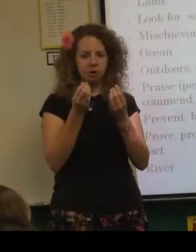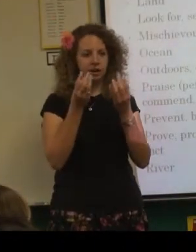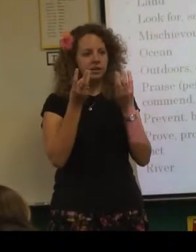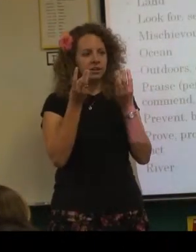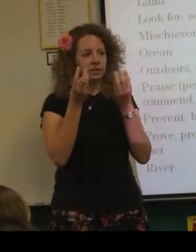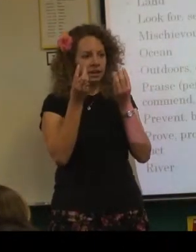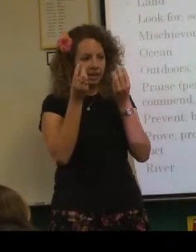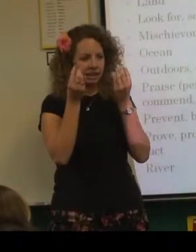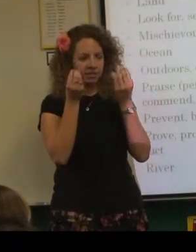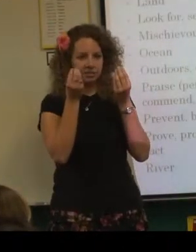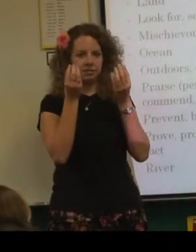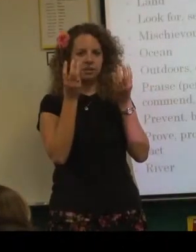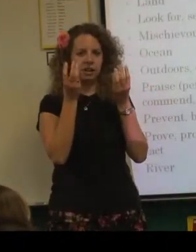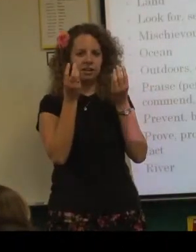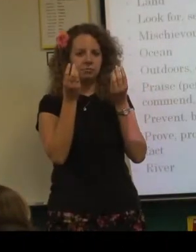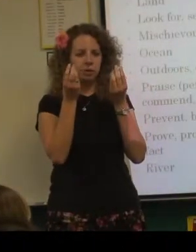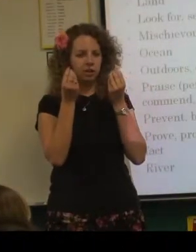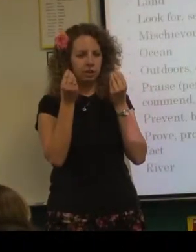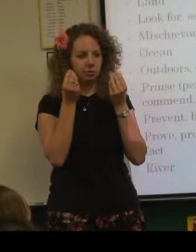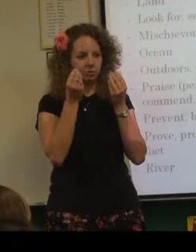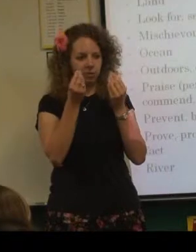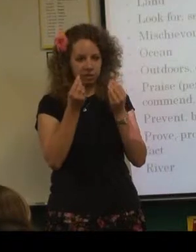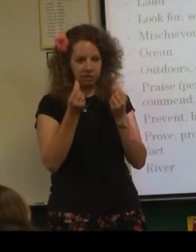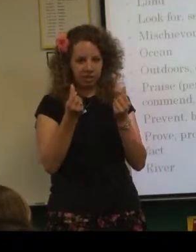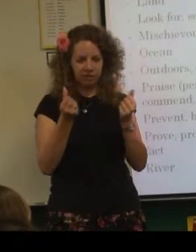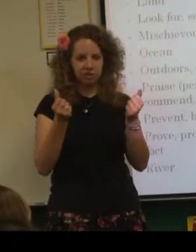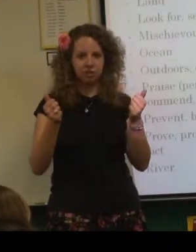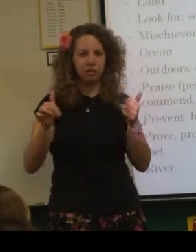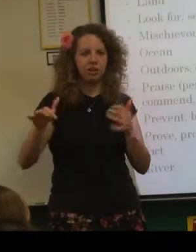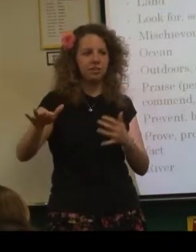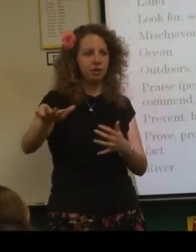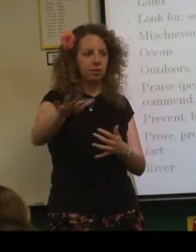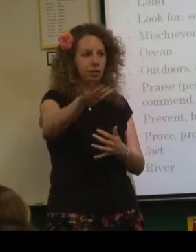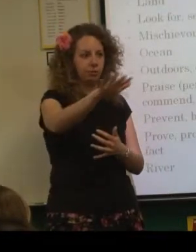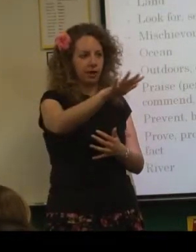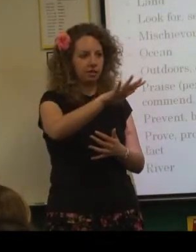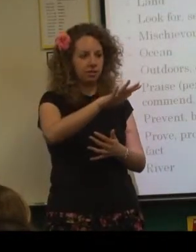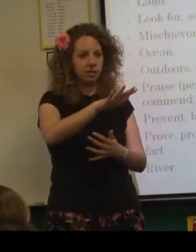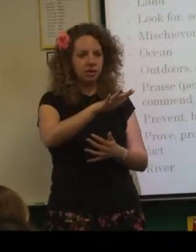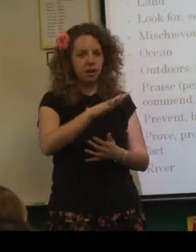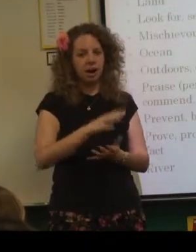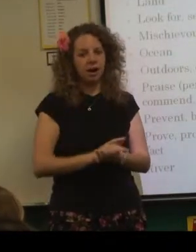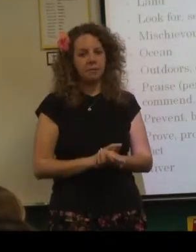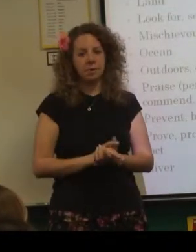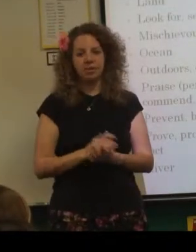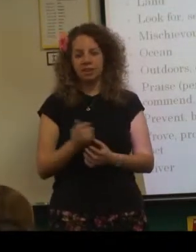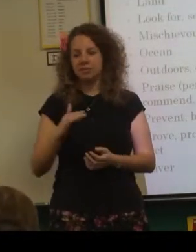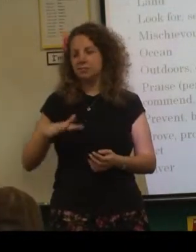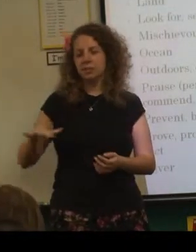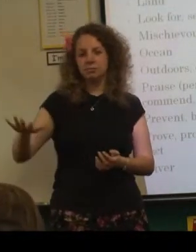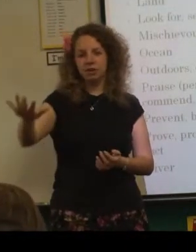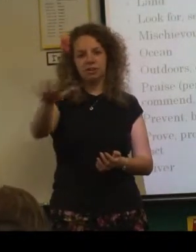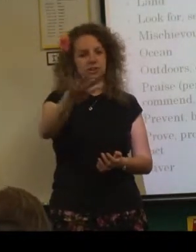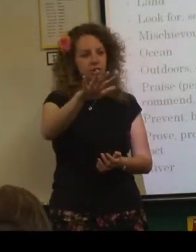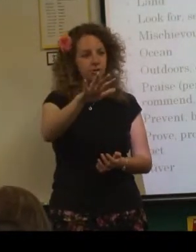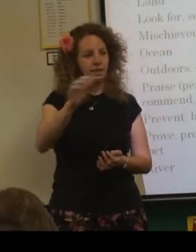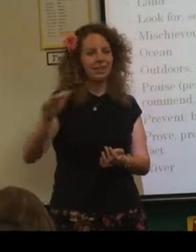more like, kind of more like you're referring to like the dirt and then going around. A lot of times I would probably just go like in